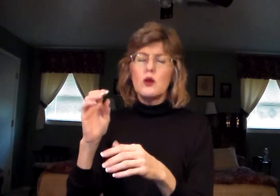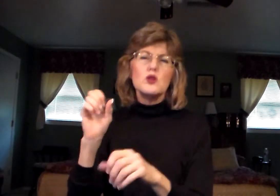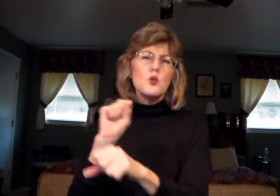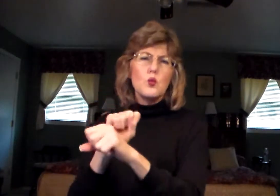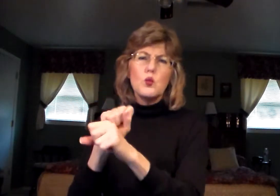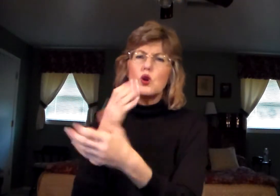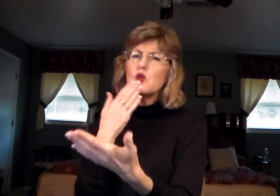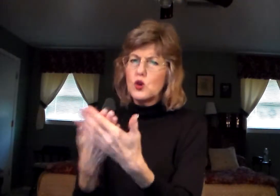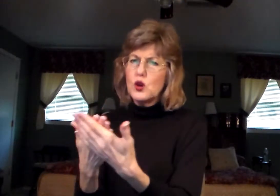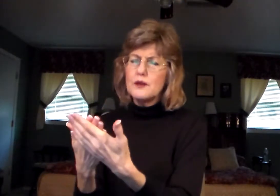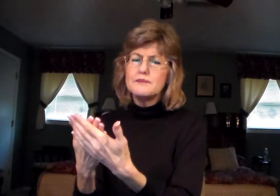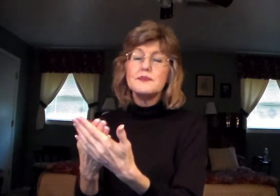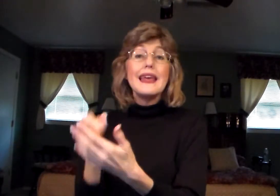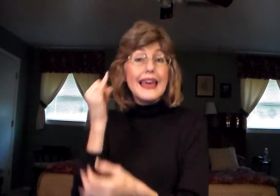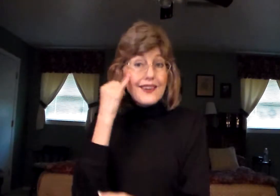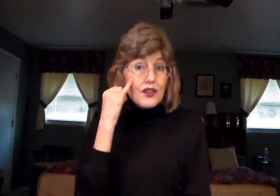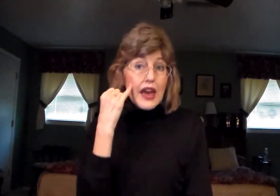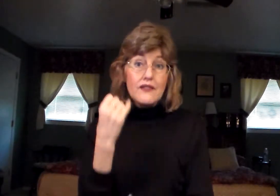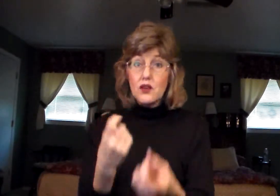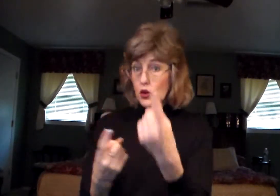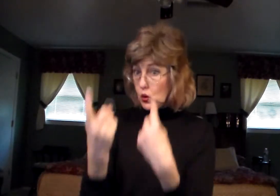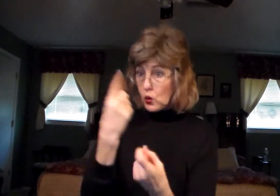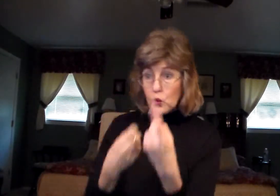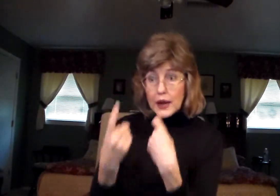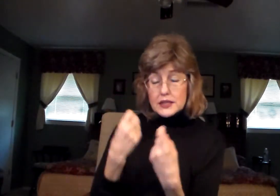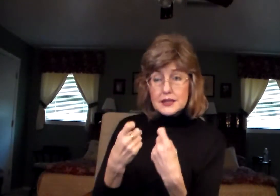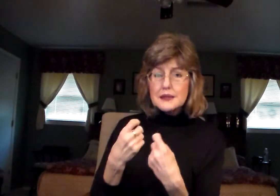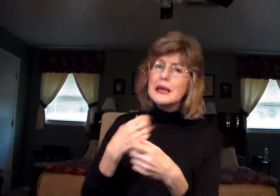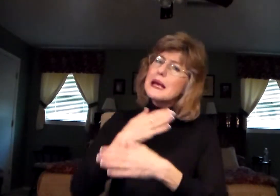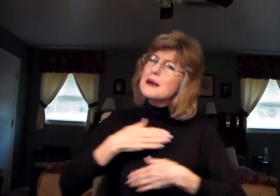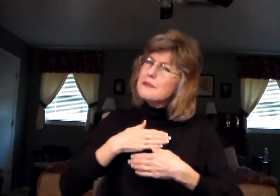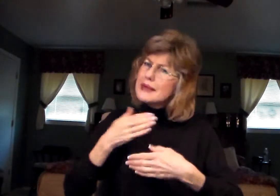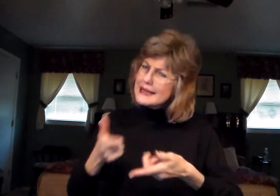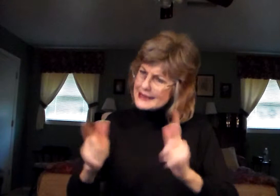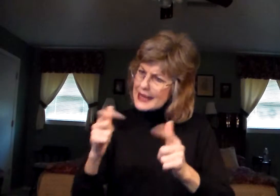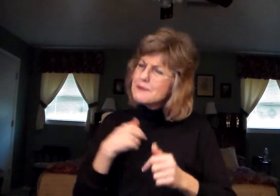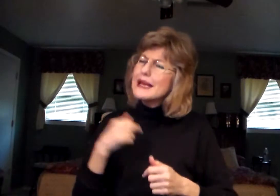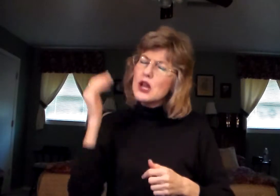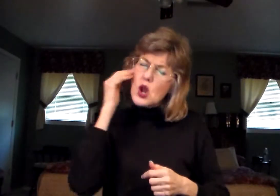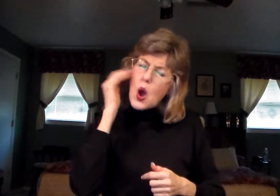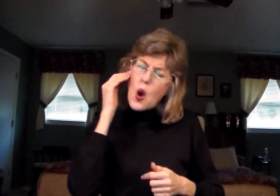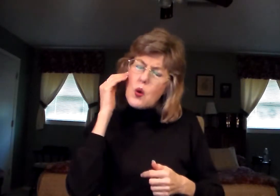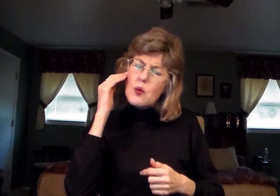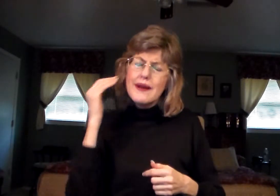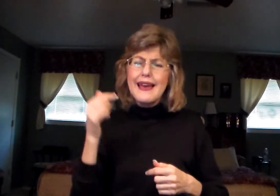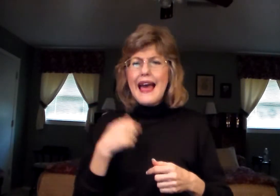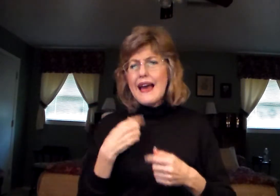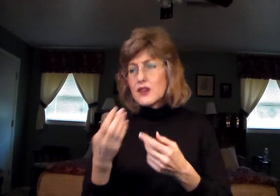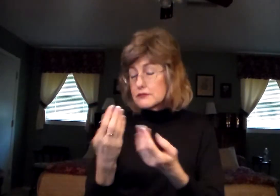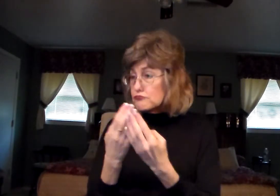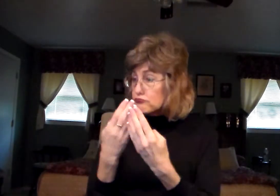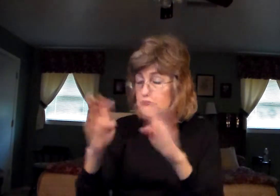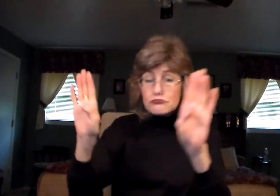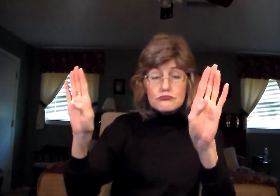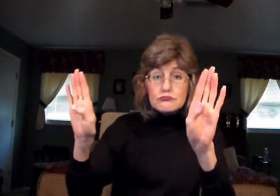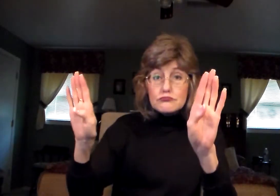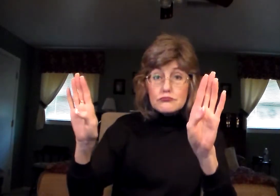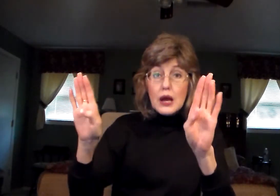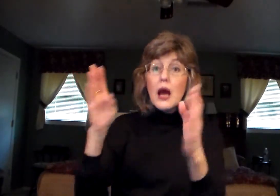please let me know. Very open door policy. I'm here to help. I'm not here